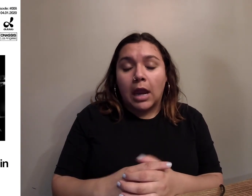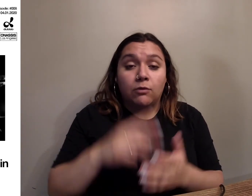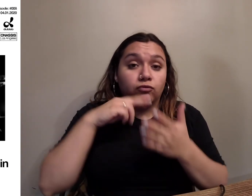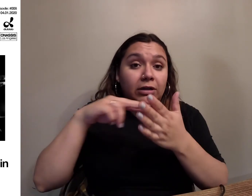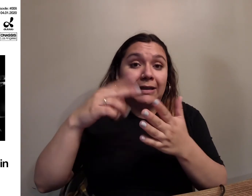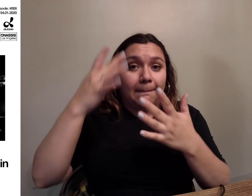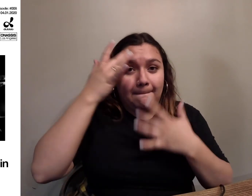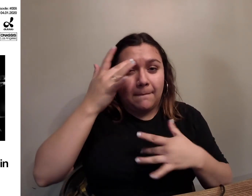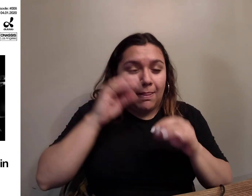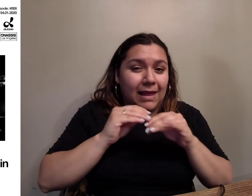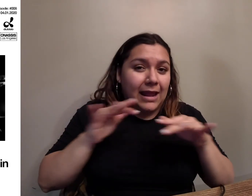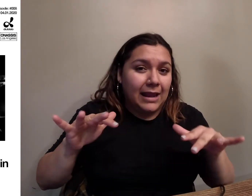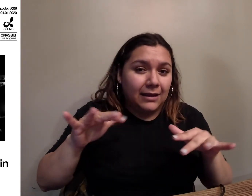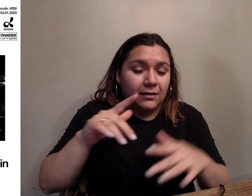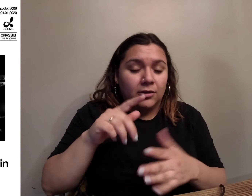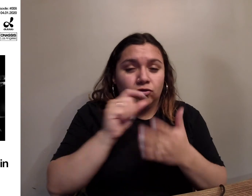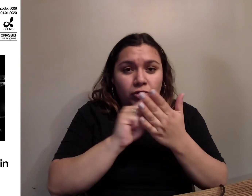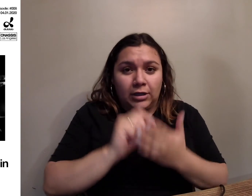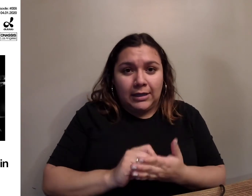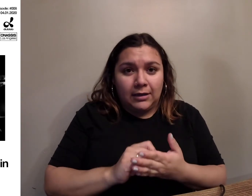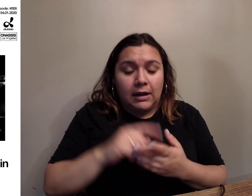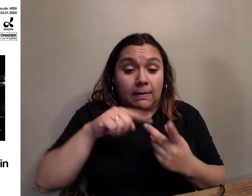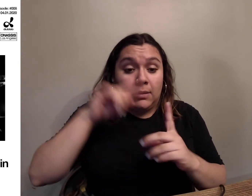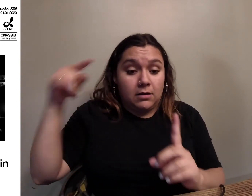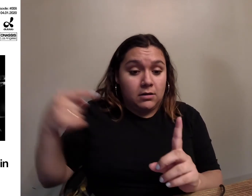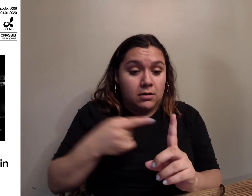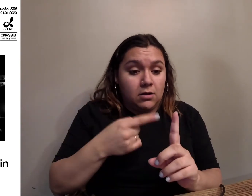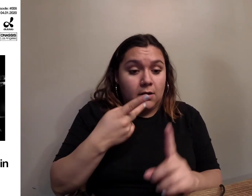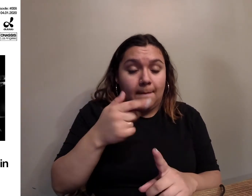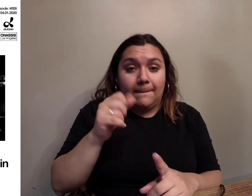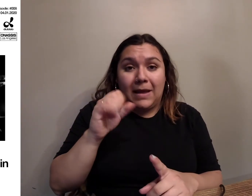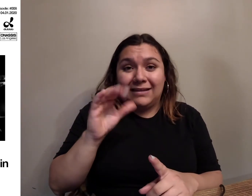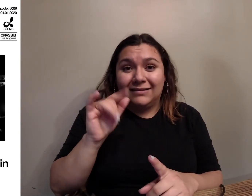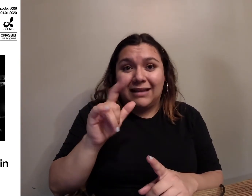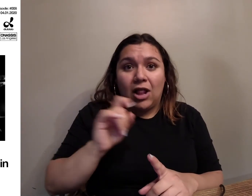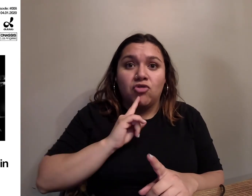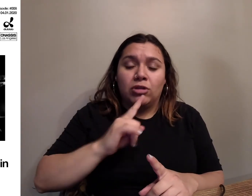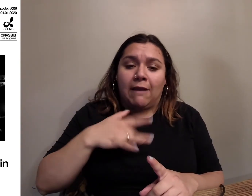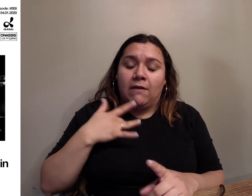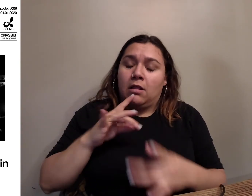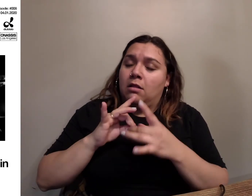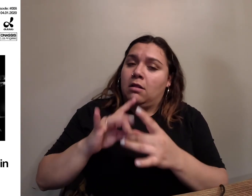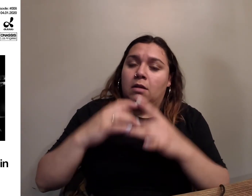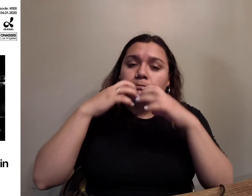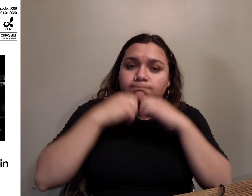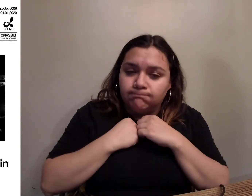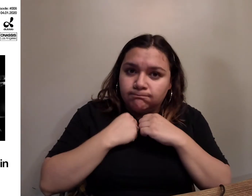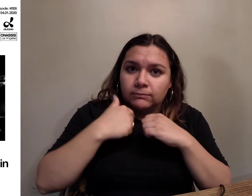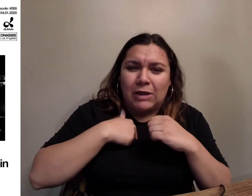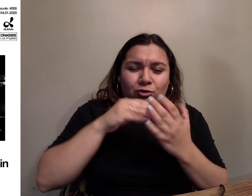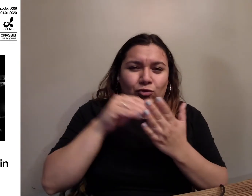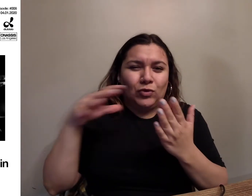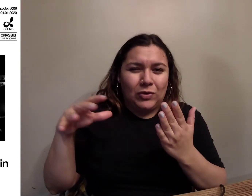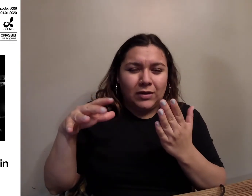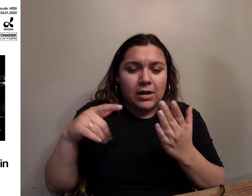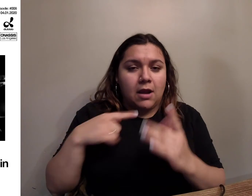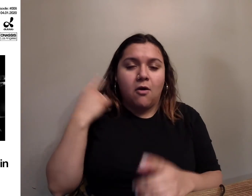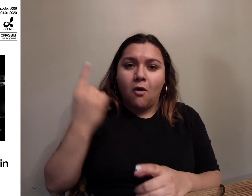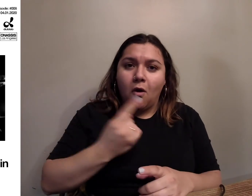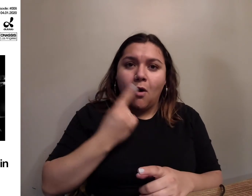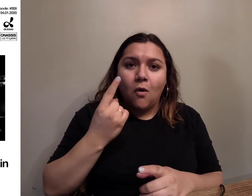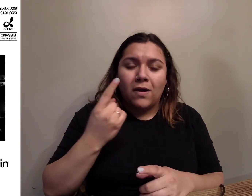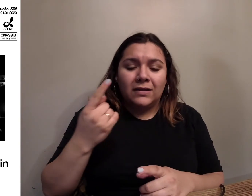ran back to Pascal, who meant an awful lot to me when I was a student, an awful lot to me, because I've always thought of myself as kind